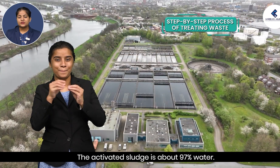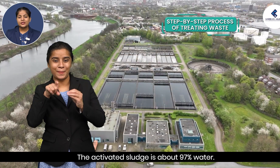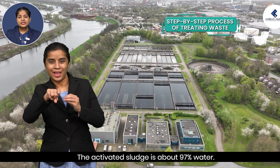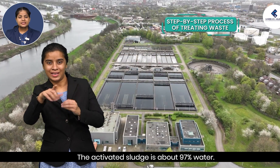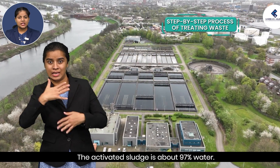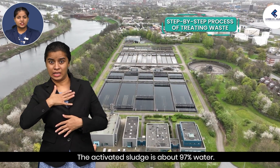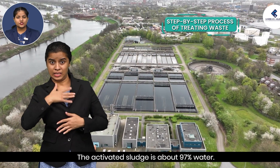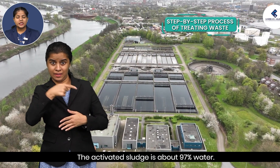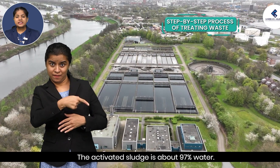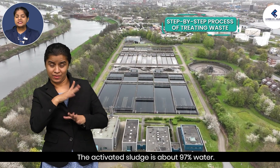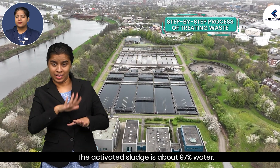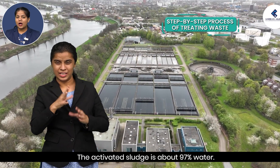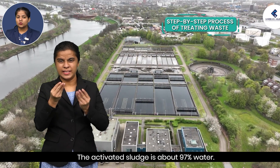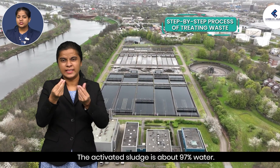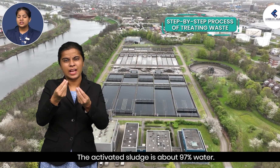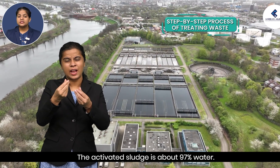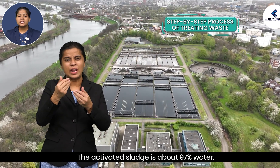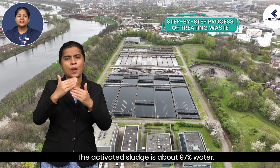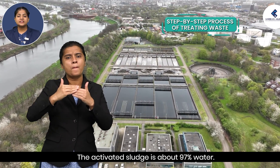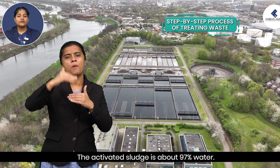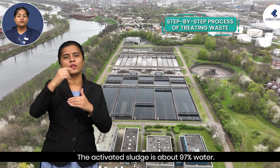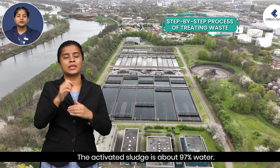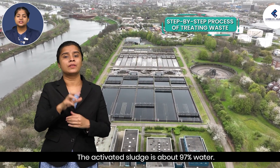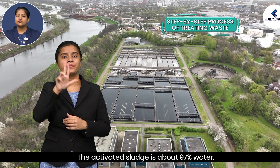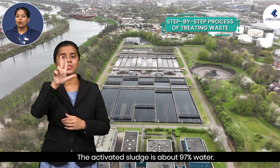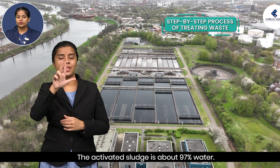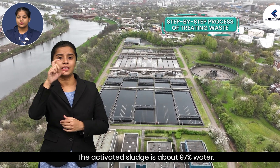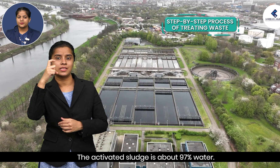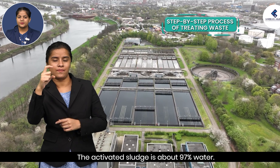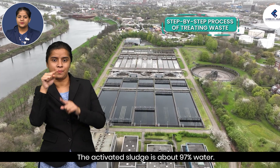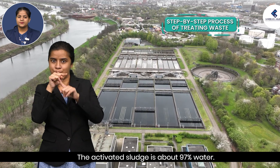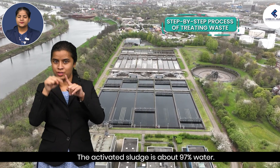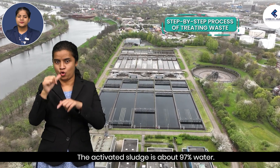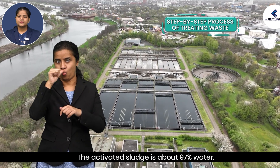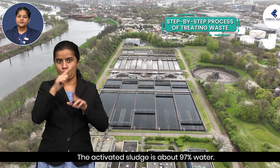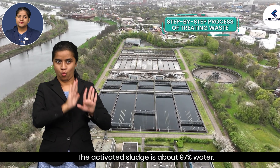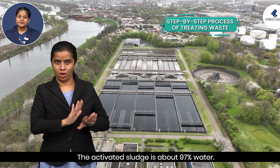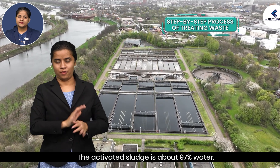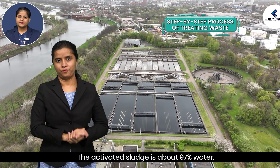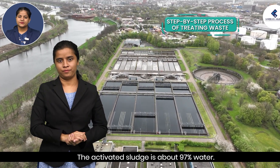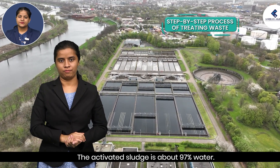The activated sludge is about 97% water.